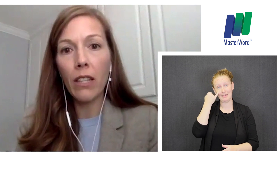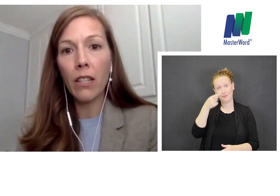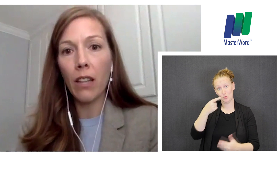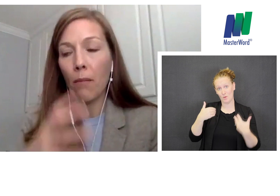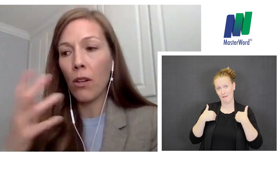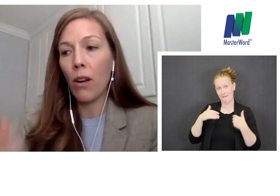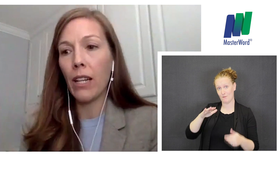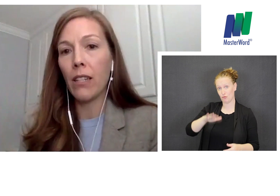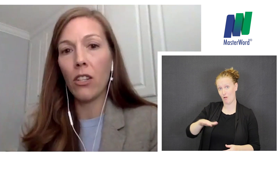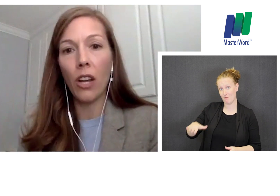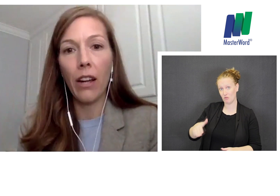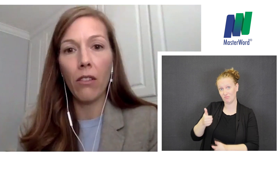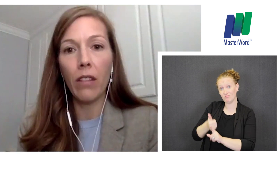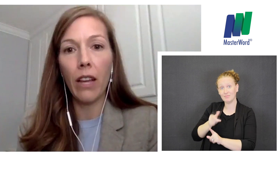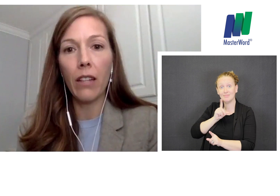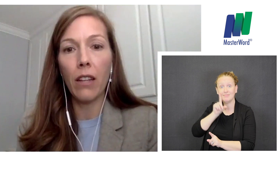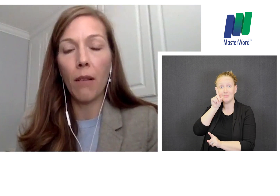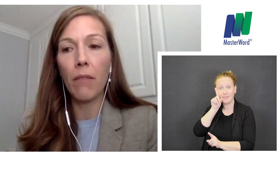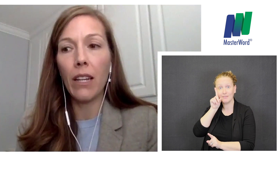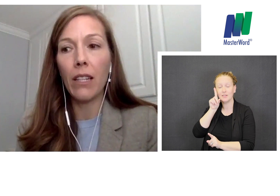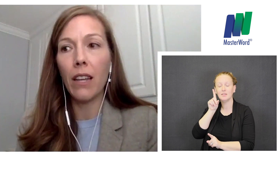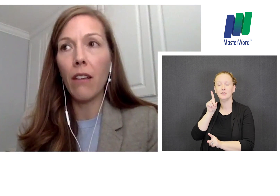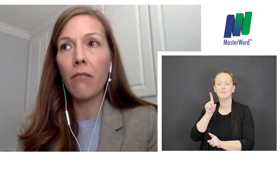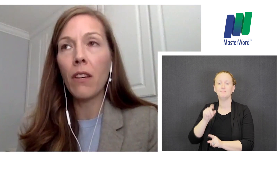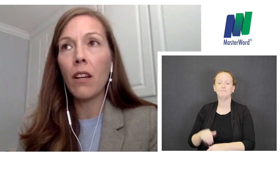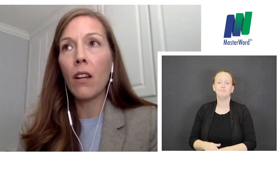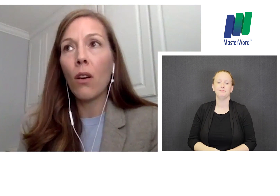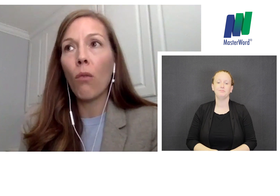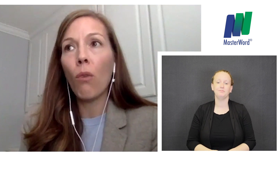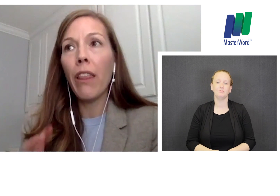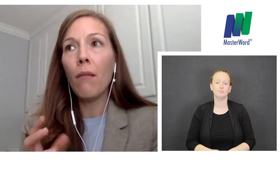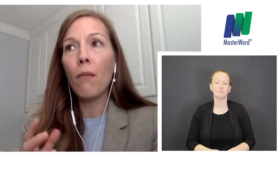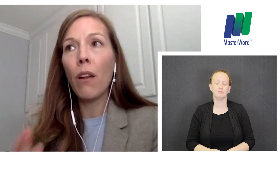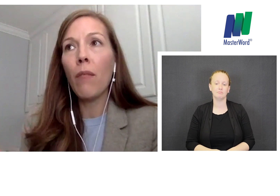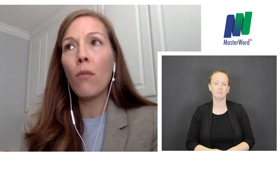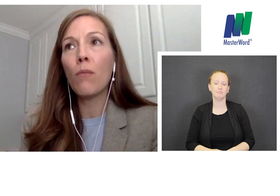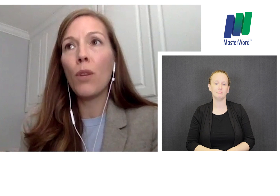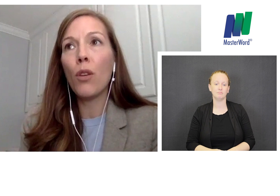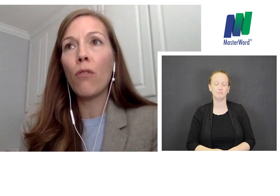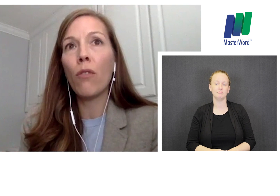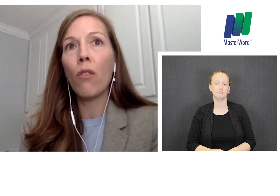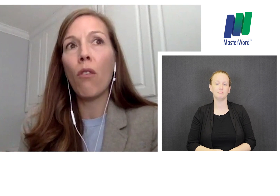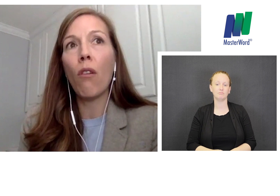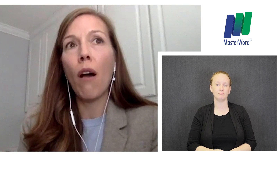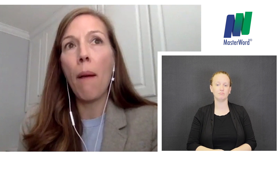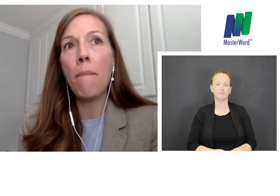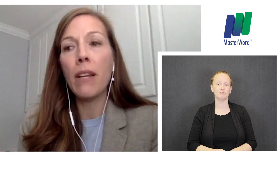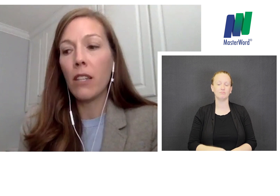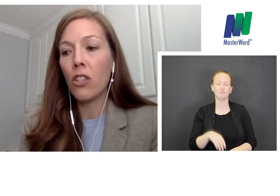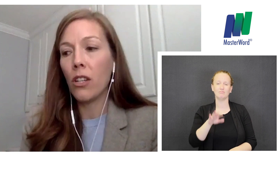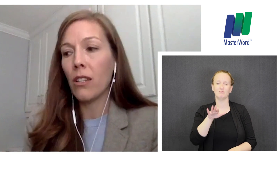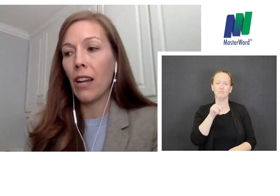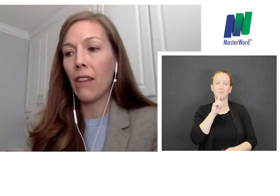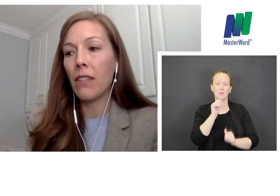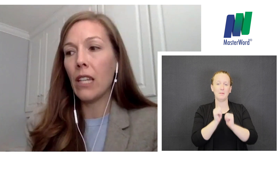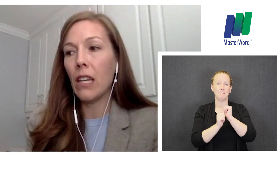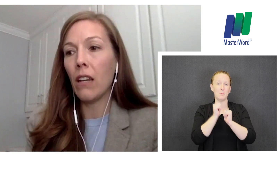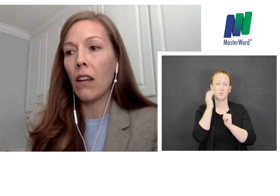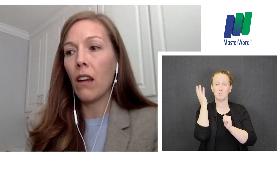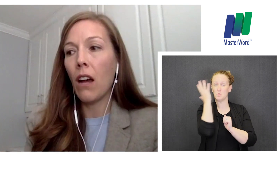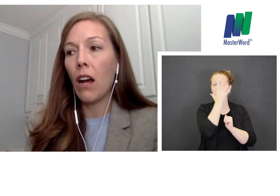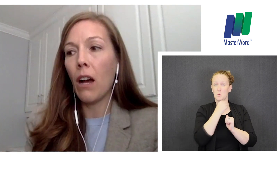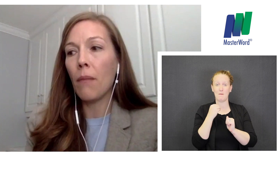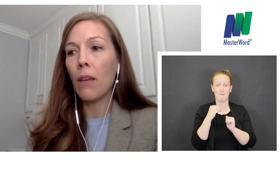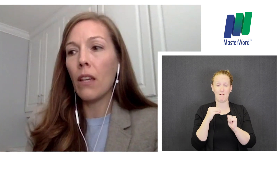watching this who has a child that is deaf. One of the most beautiful messages that I've